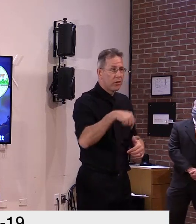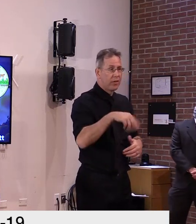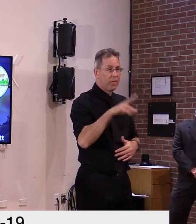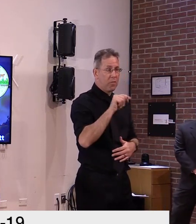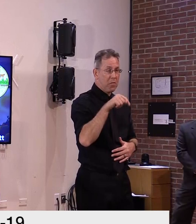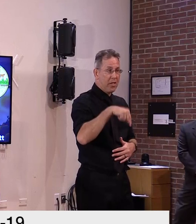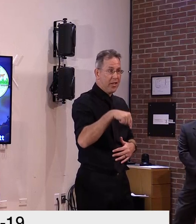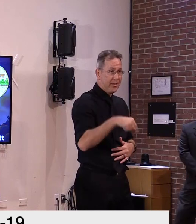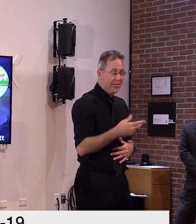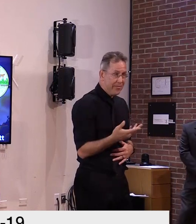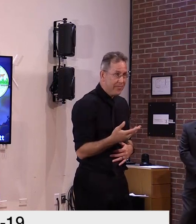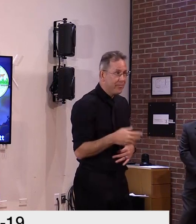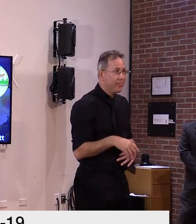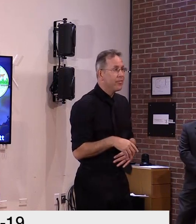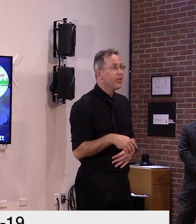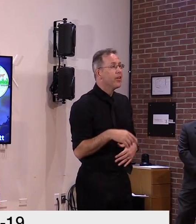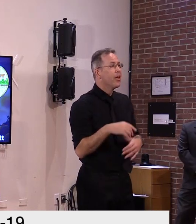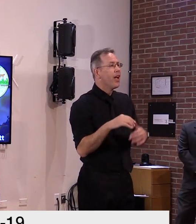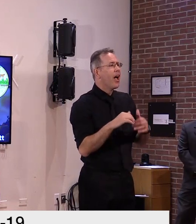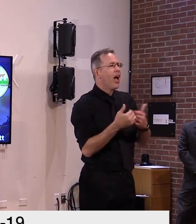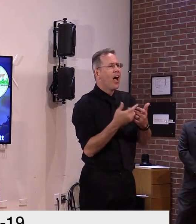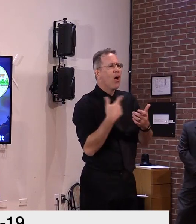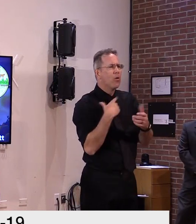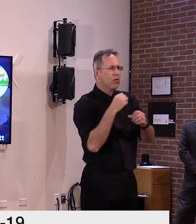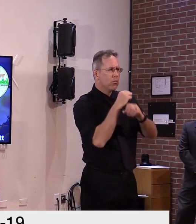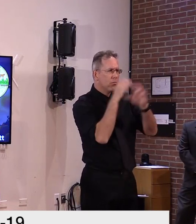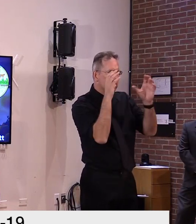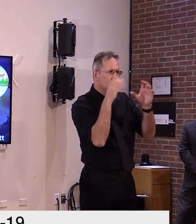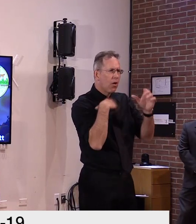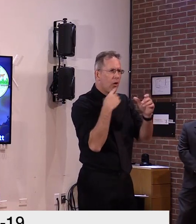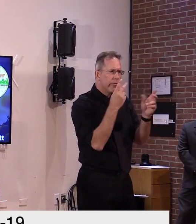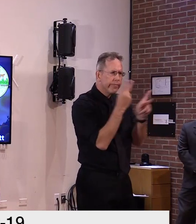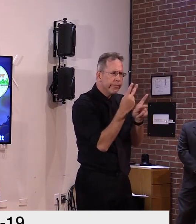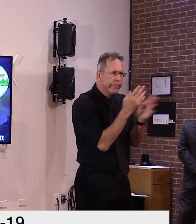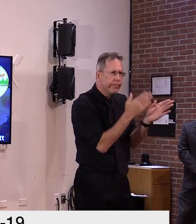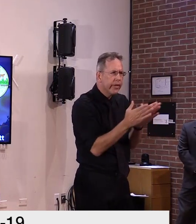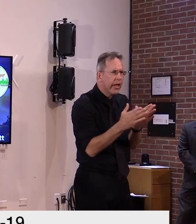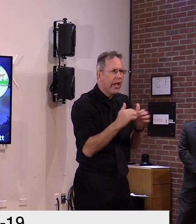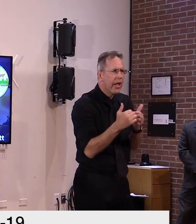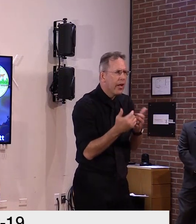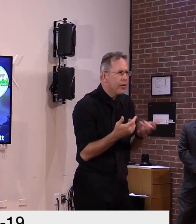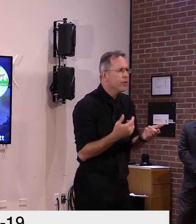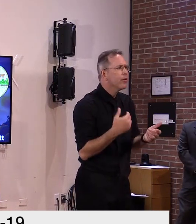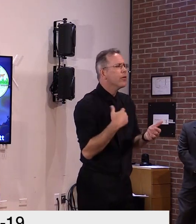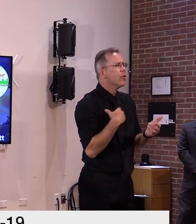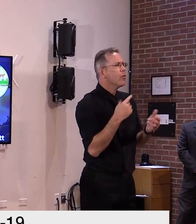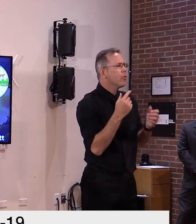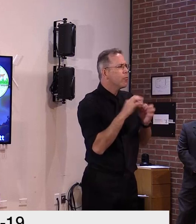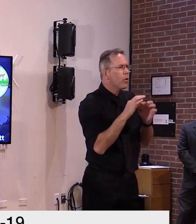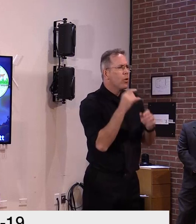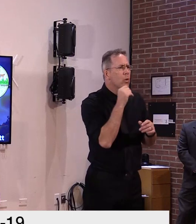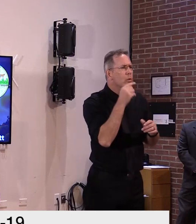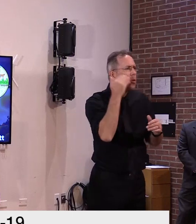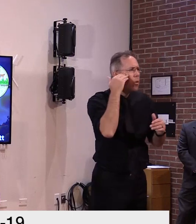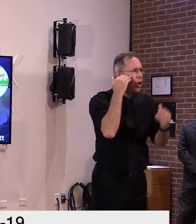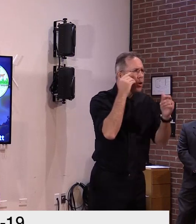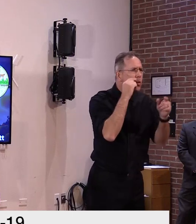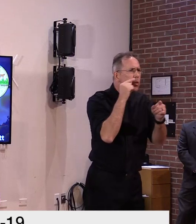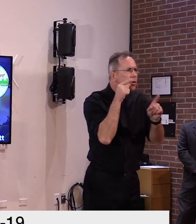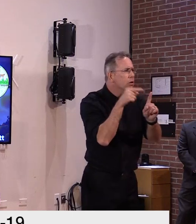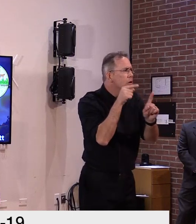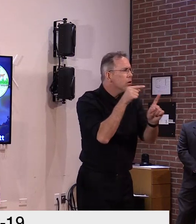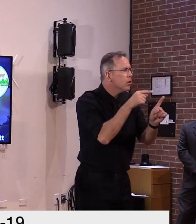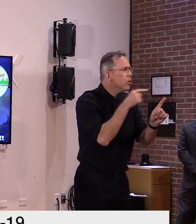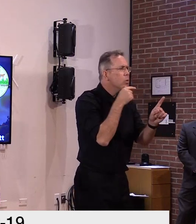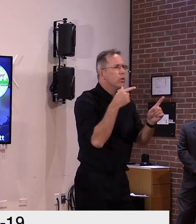in Vermont and what we're following through with in Vermont is we're really, really aware of deaths in Vermont,